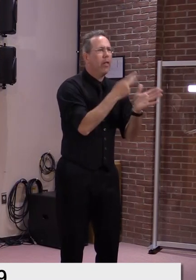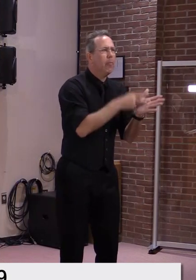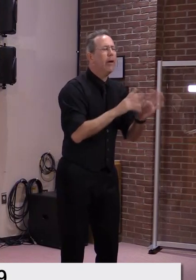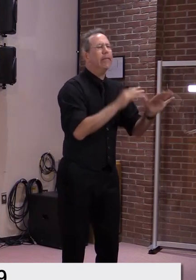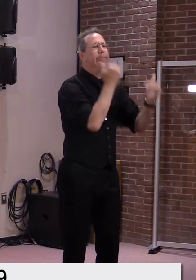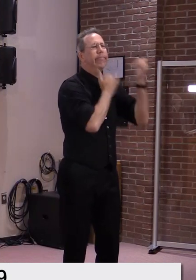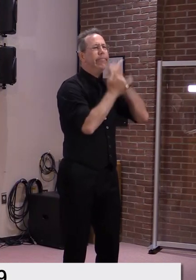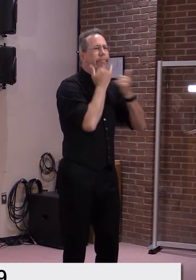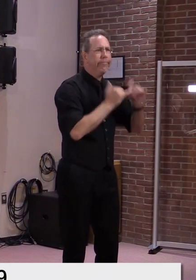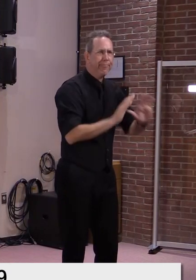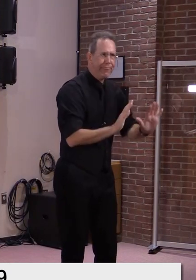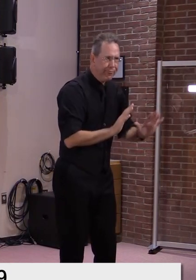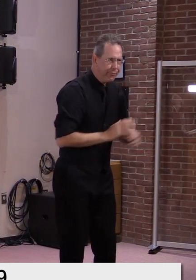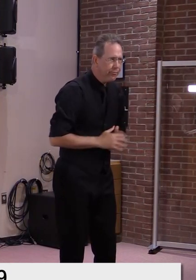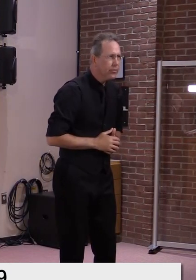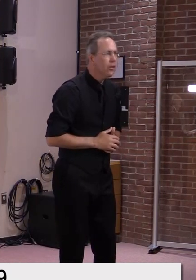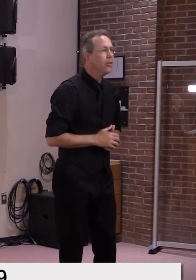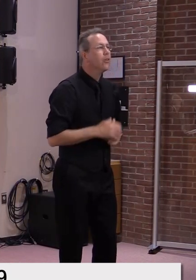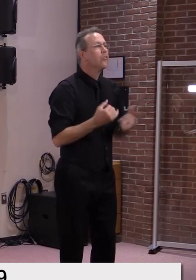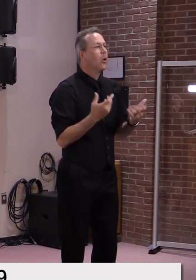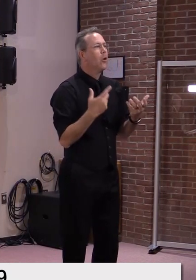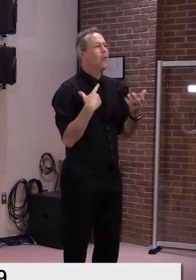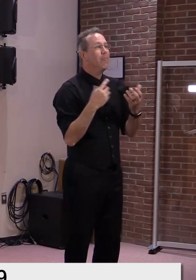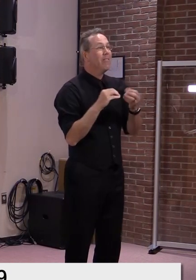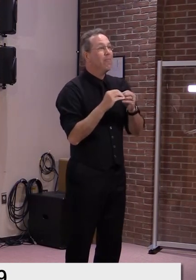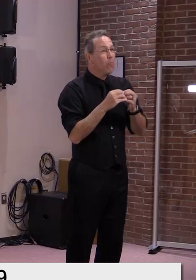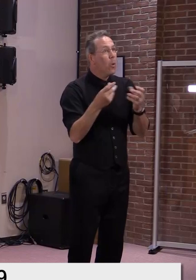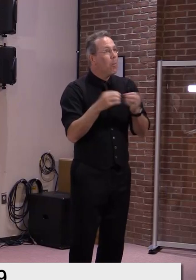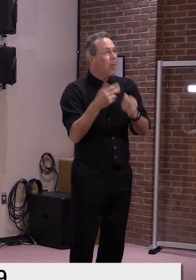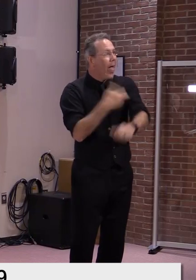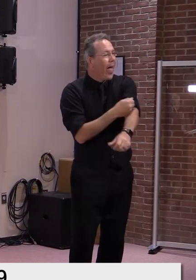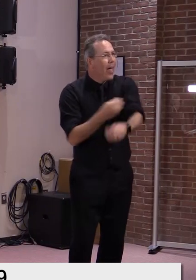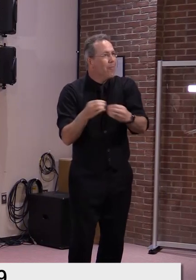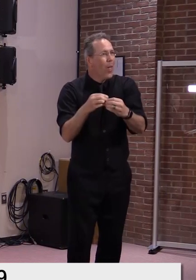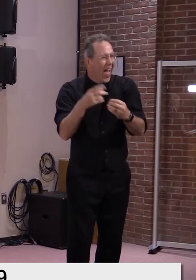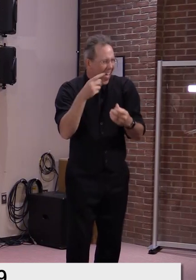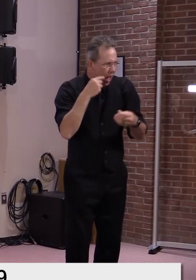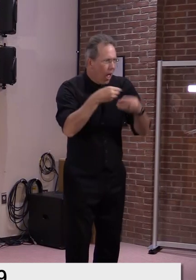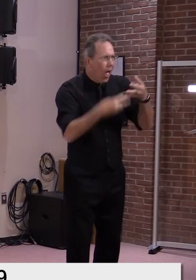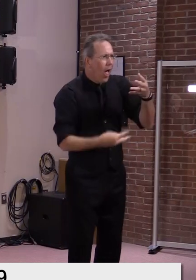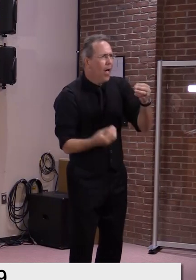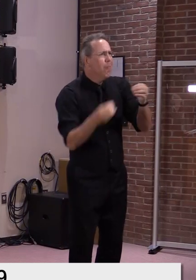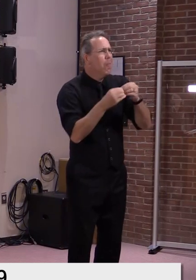of eligible Vermonters vaccinated currently stands at